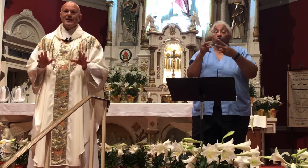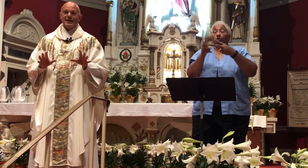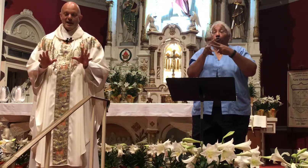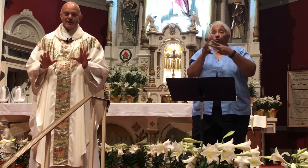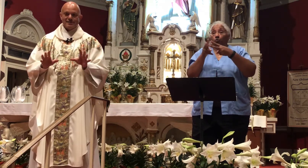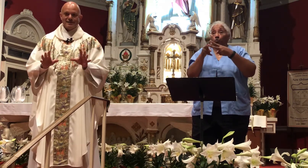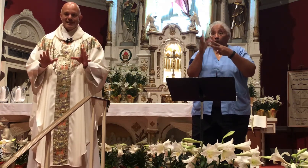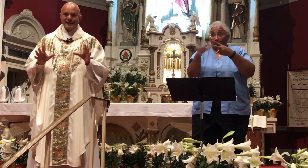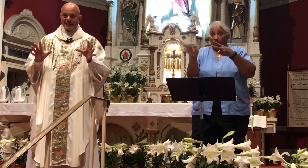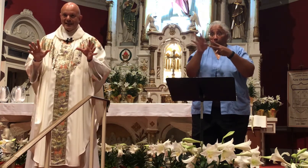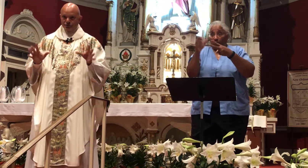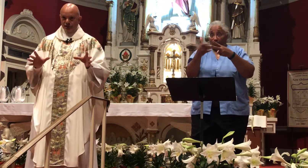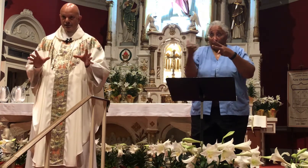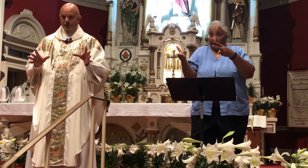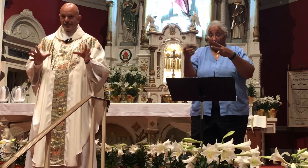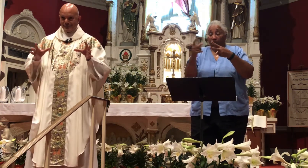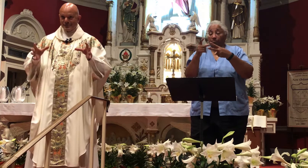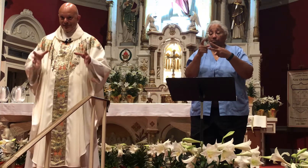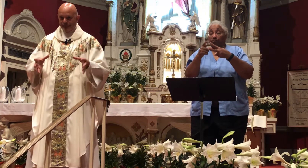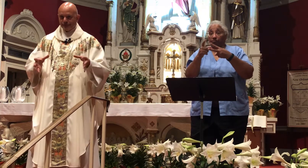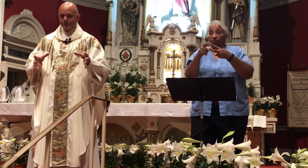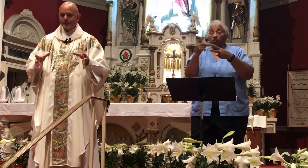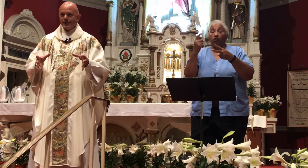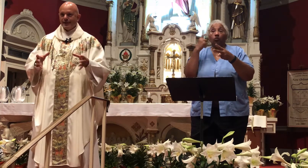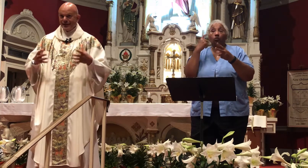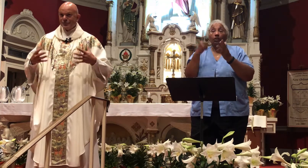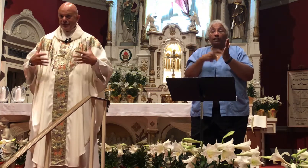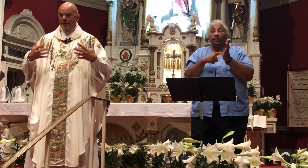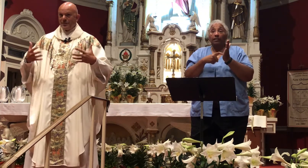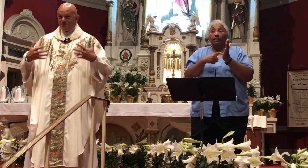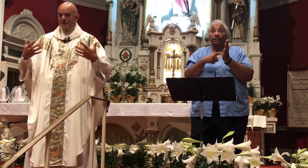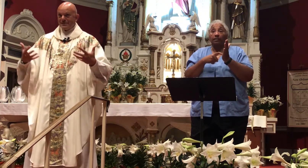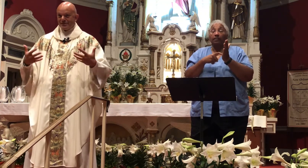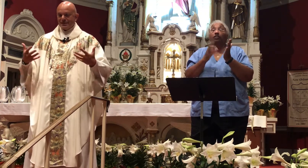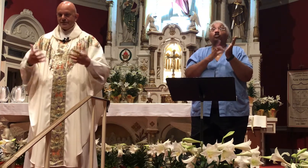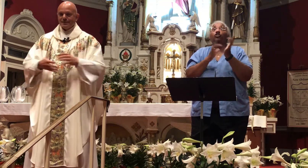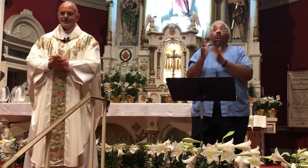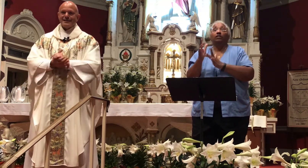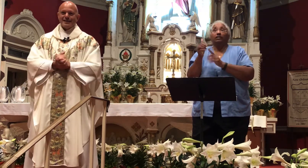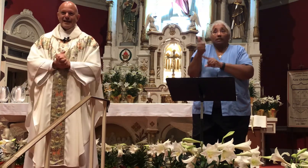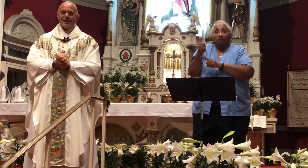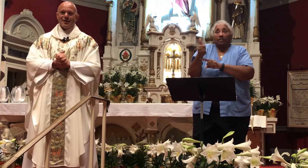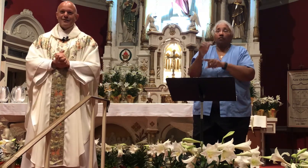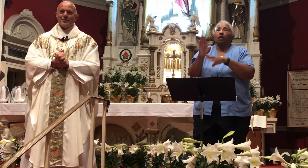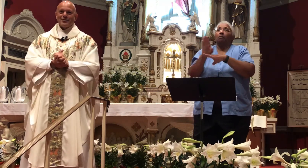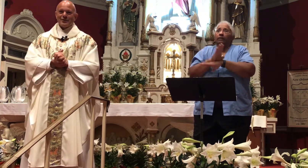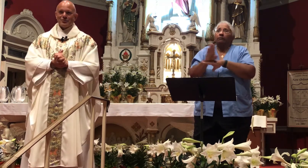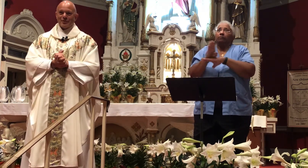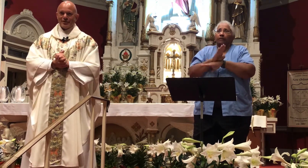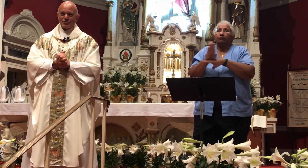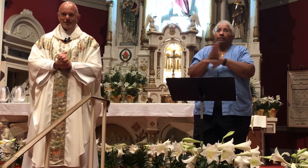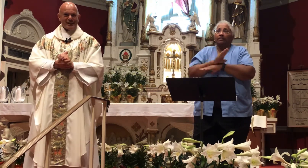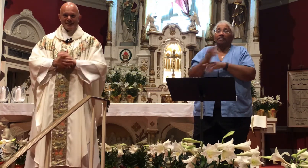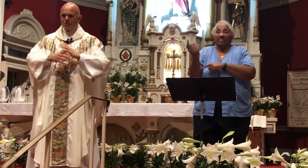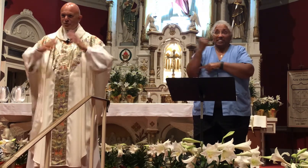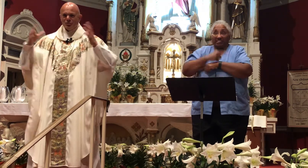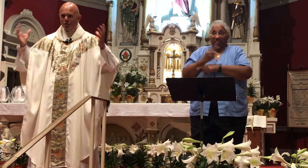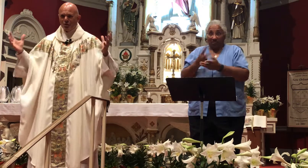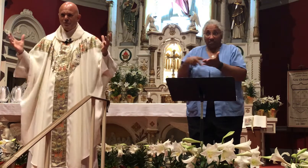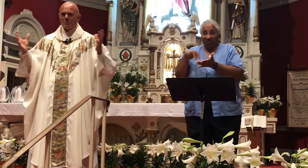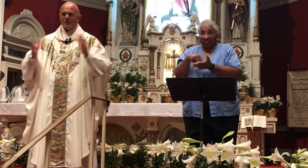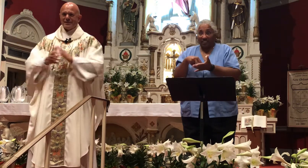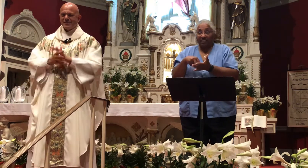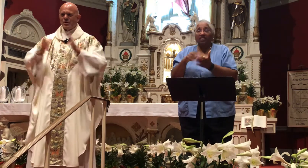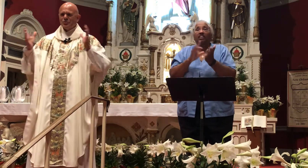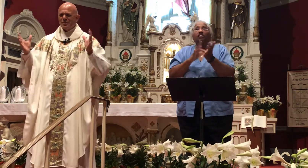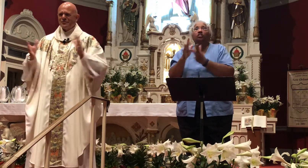will realize that Jesus himself is very busy the day of the resurrection. He moves all